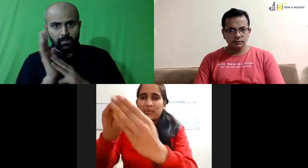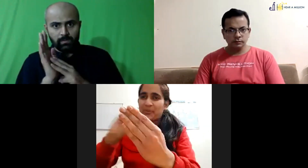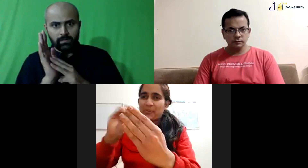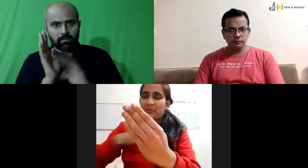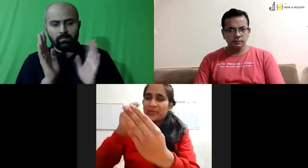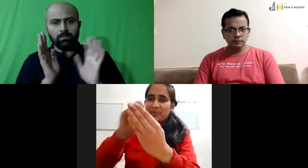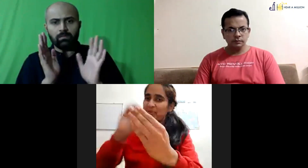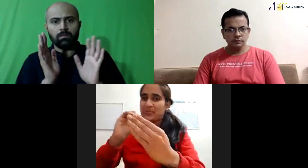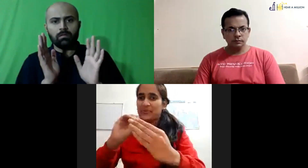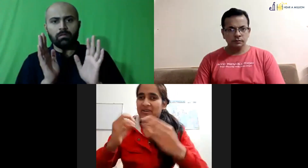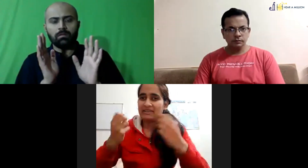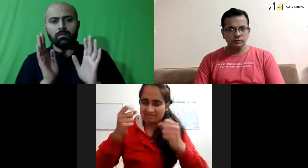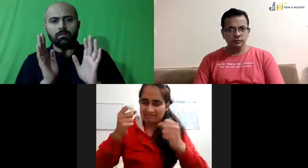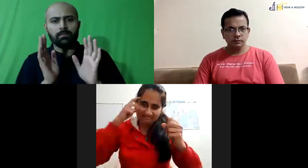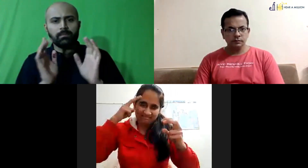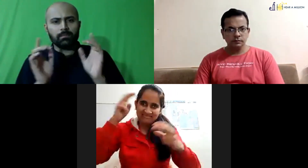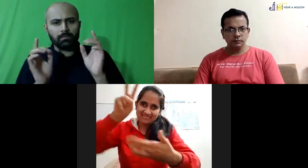Zoom. I've been